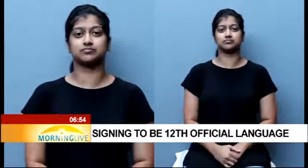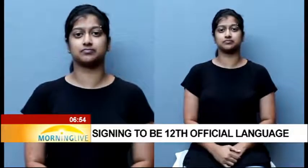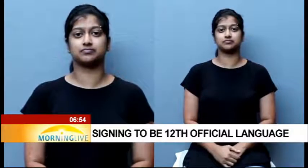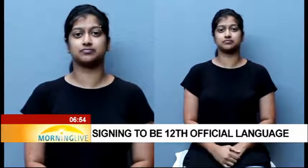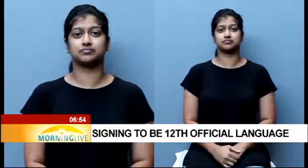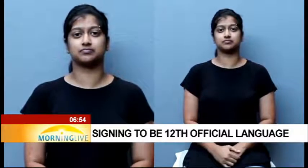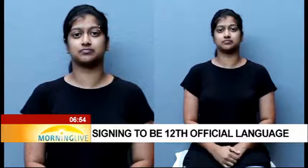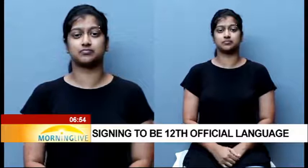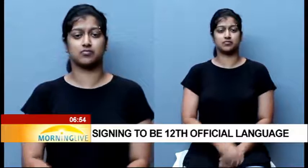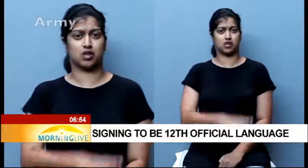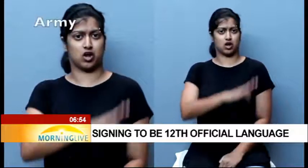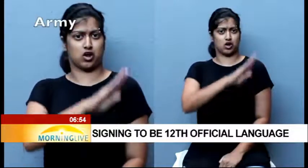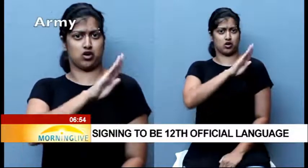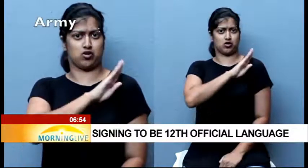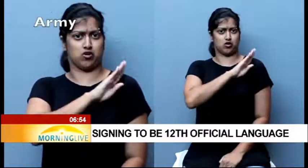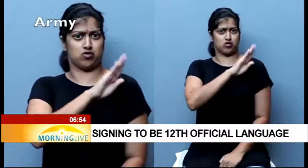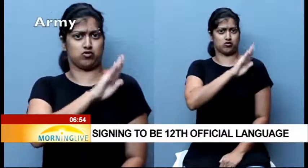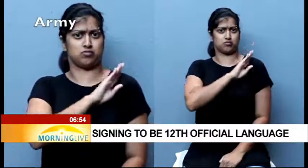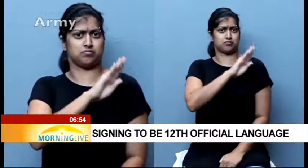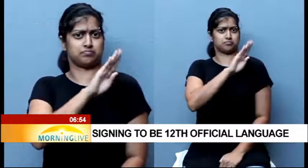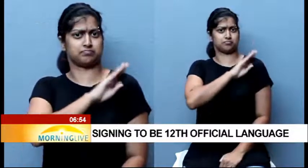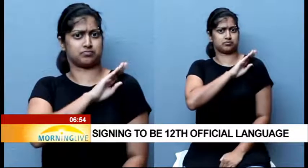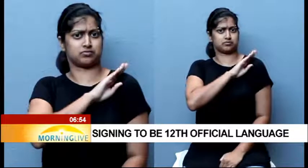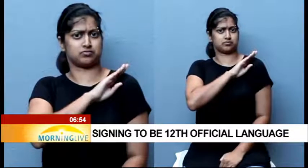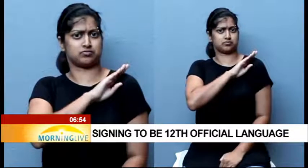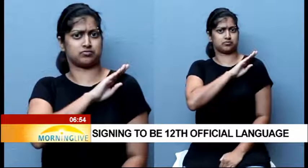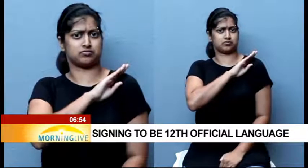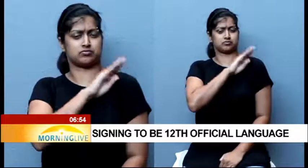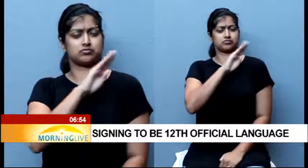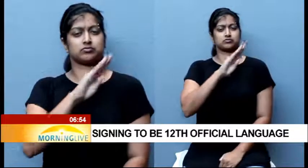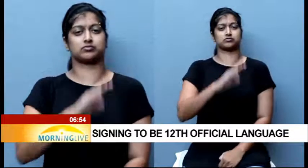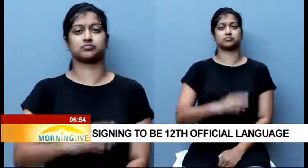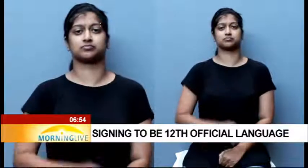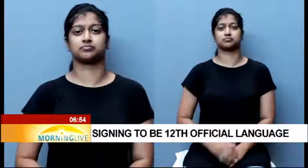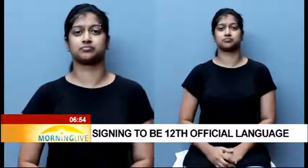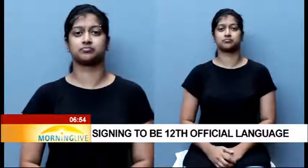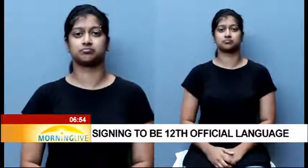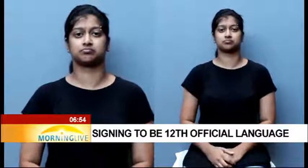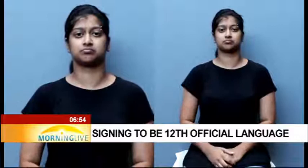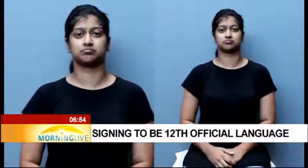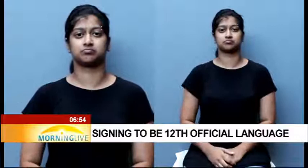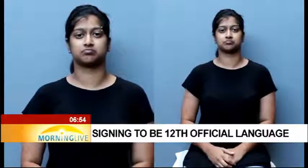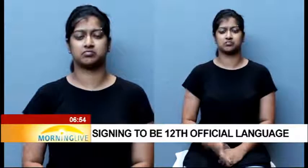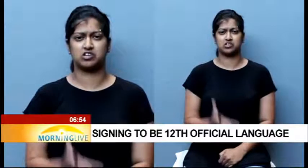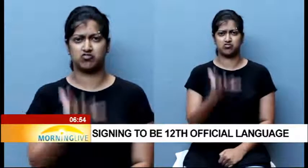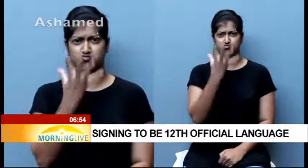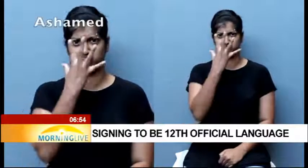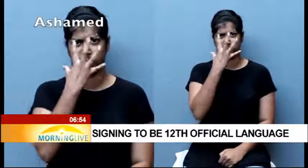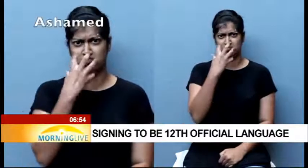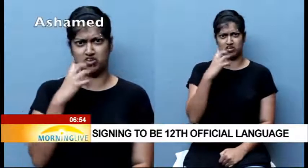be violating the linguistic human right of the other people that are on the rural areas. Yeah. But otherwise, we're very happy that first